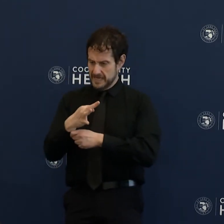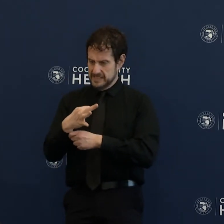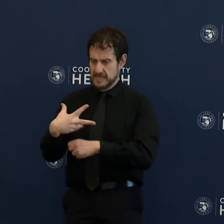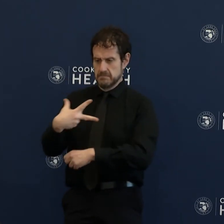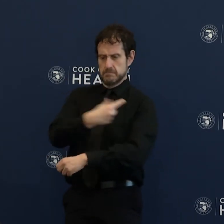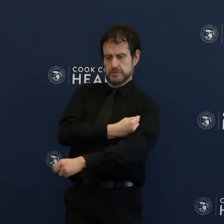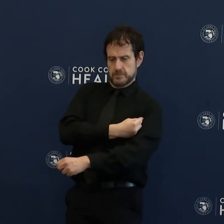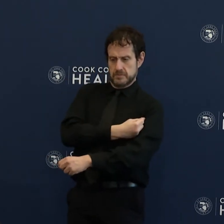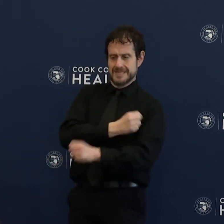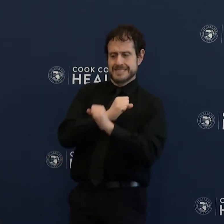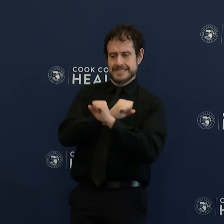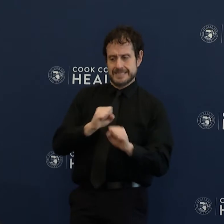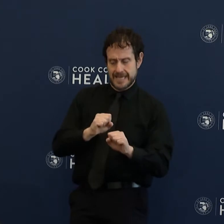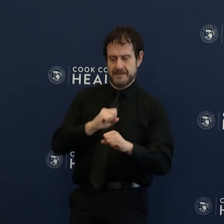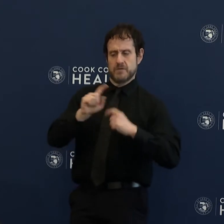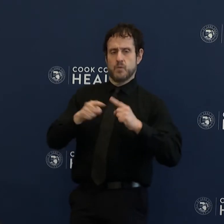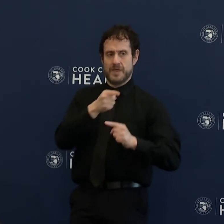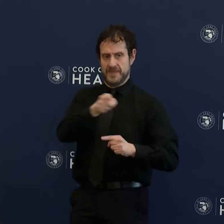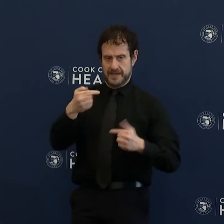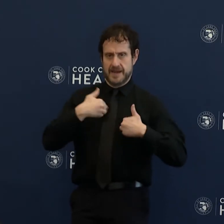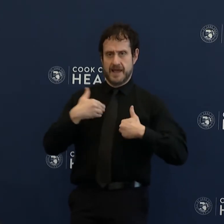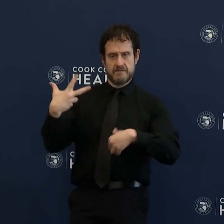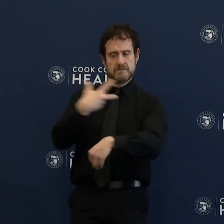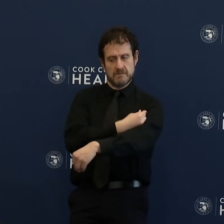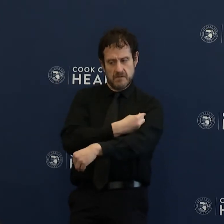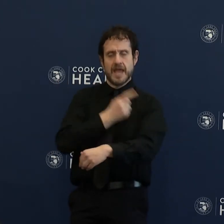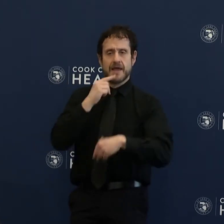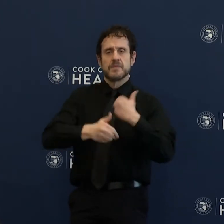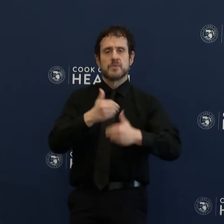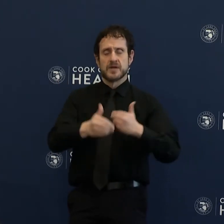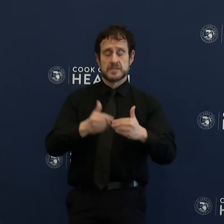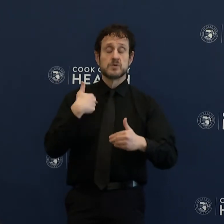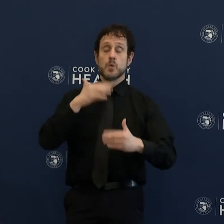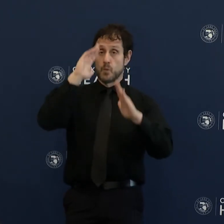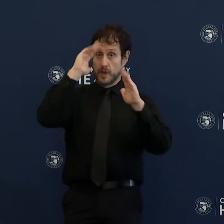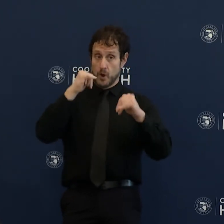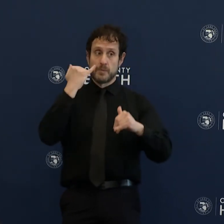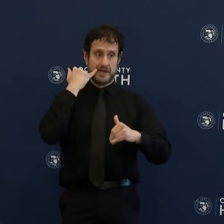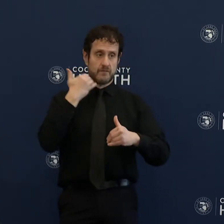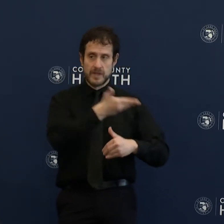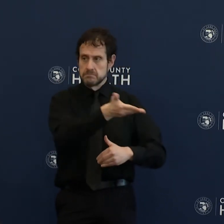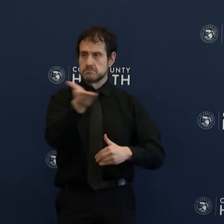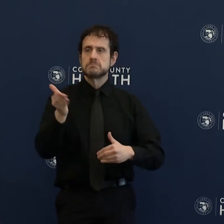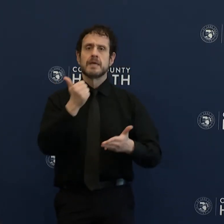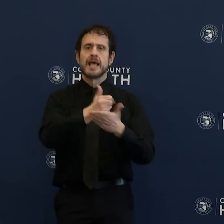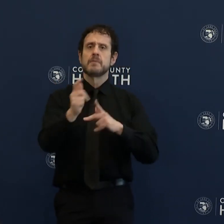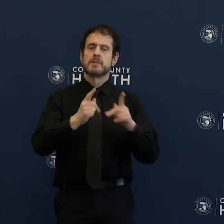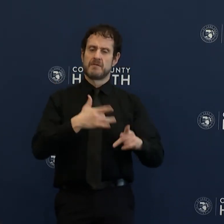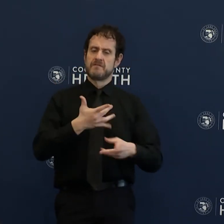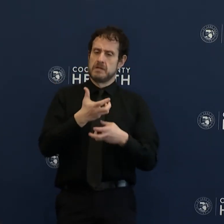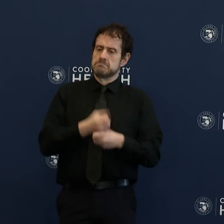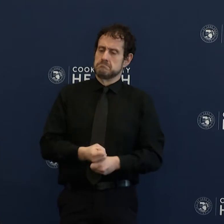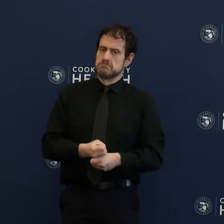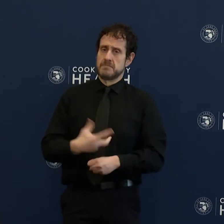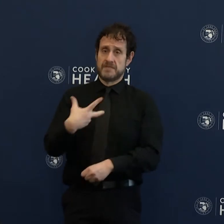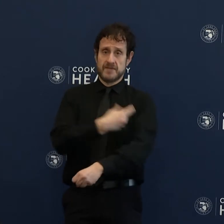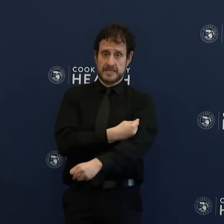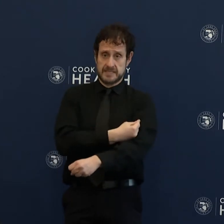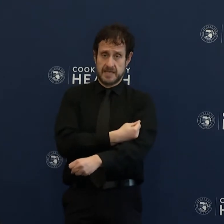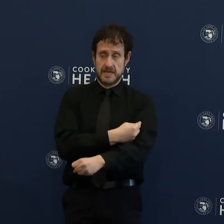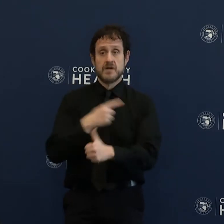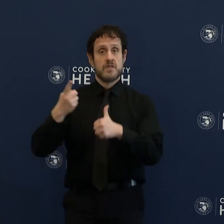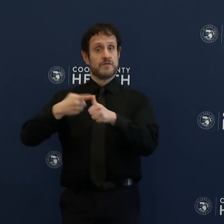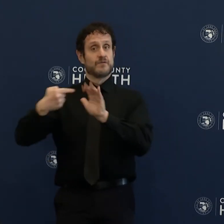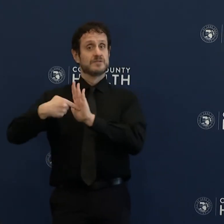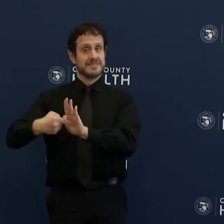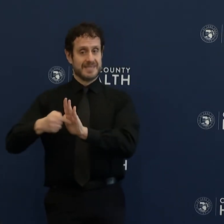can take it, and the process for taking it. We hope that establishing public confidence in this vaccine with our healthcare workers as examples will be